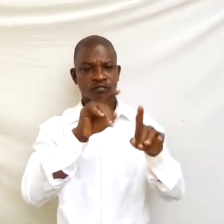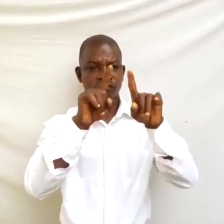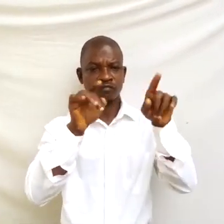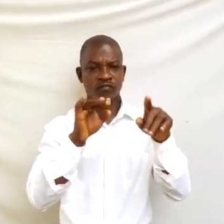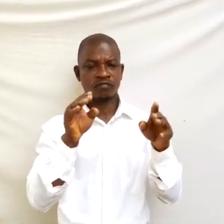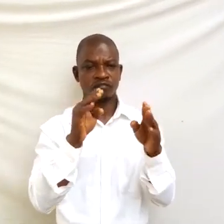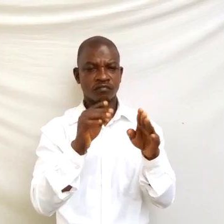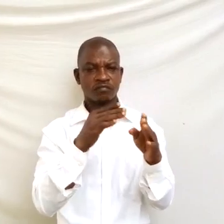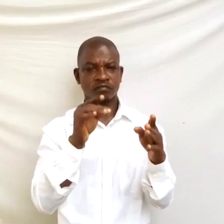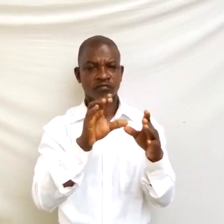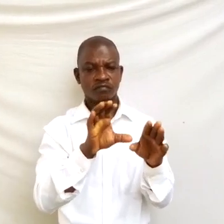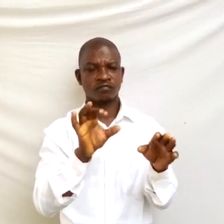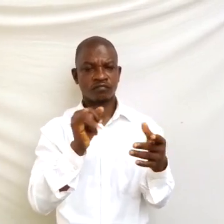goes as